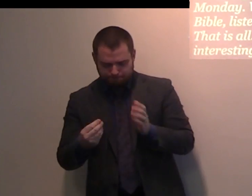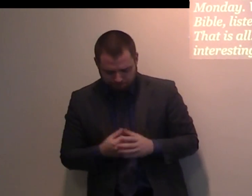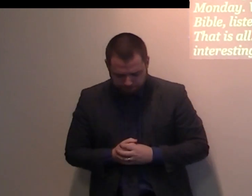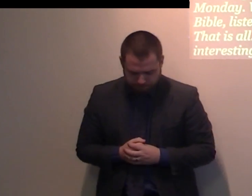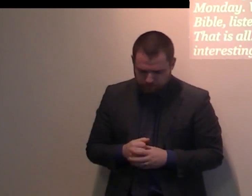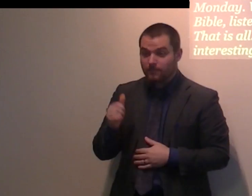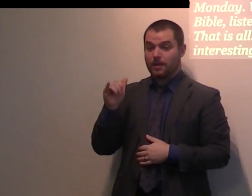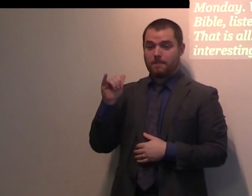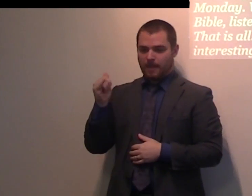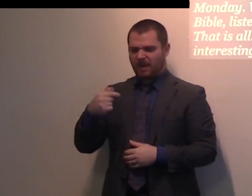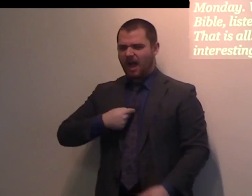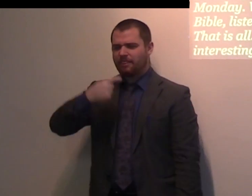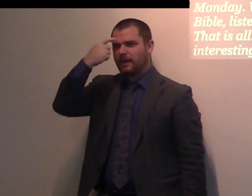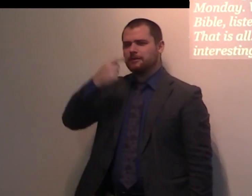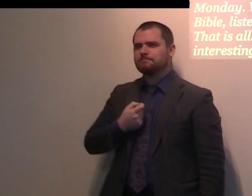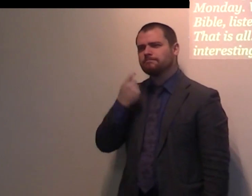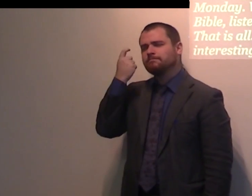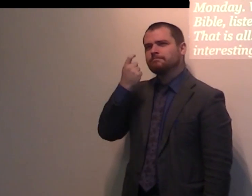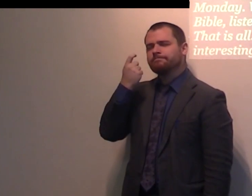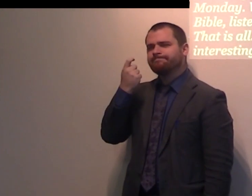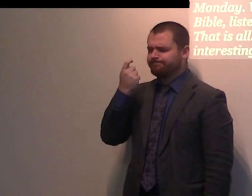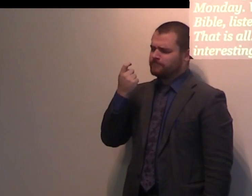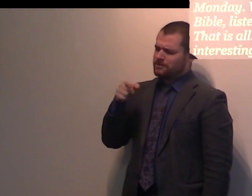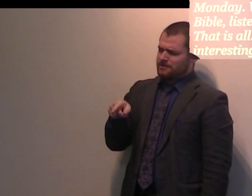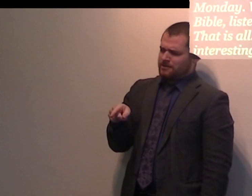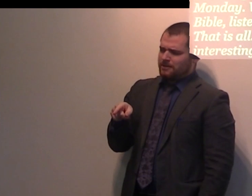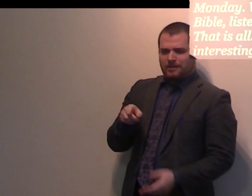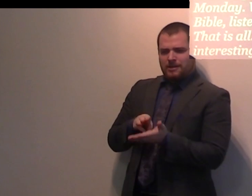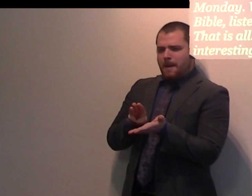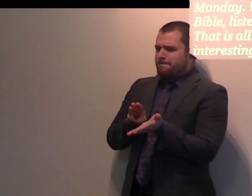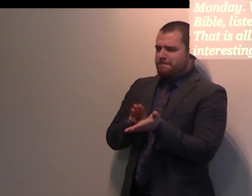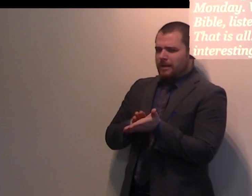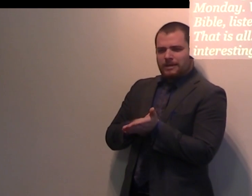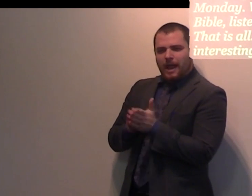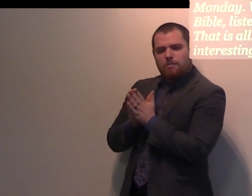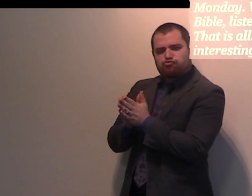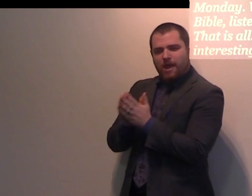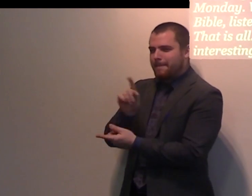Maybe I think, quote, I do not want to go to the prayer meeting on Monday.